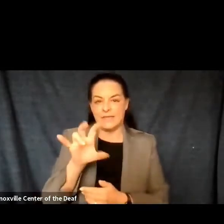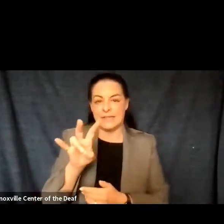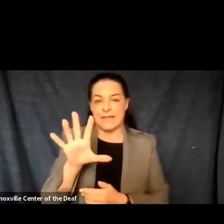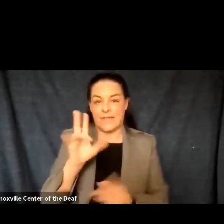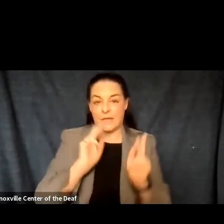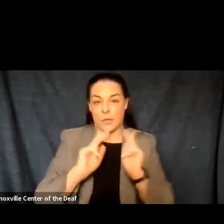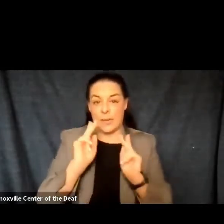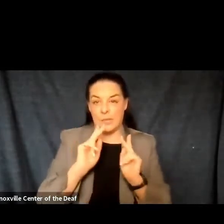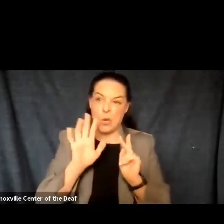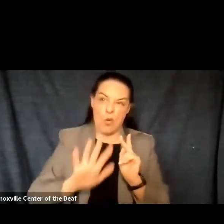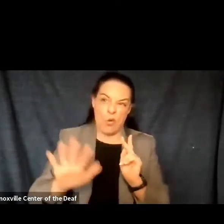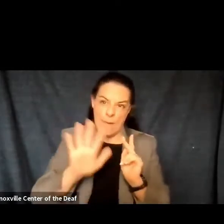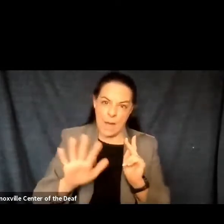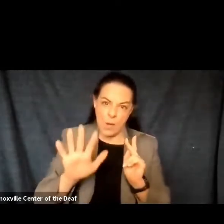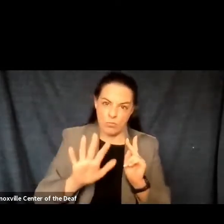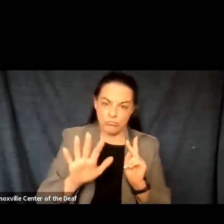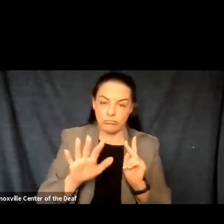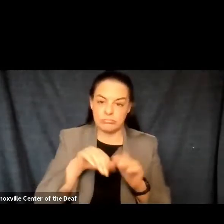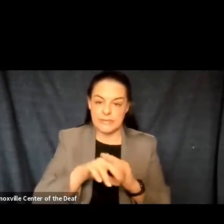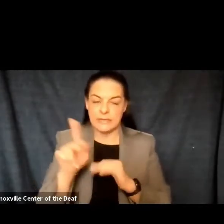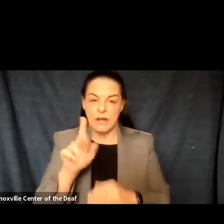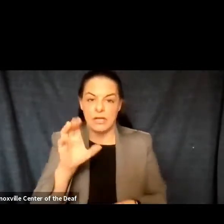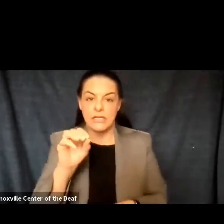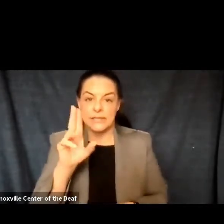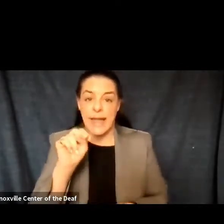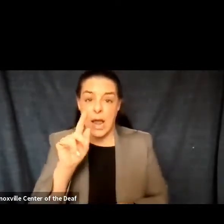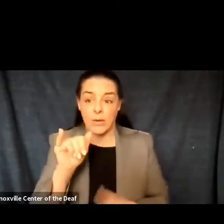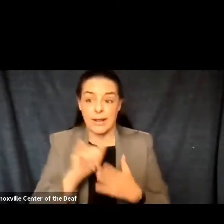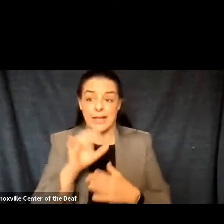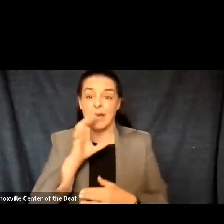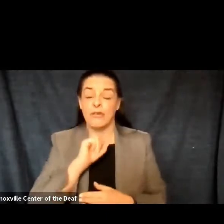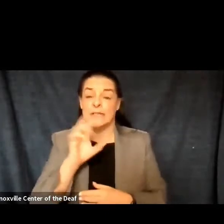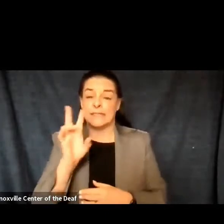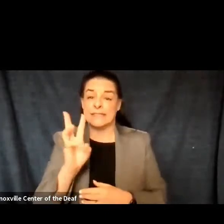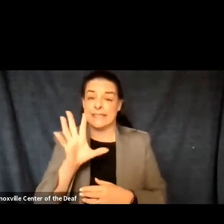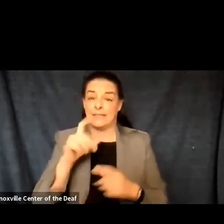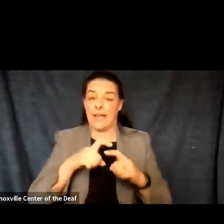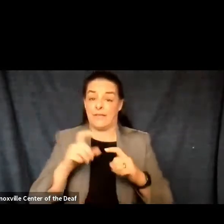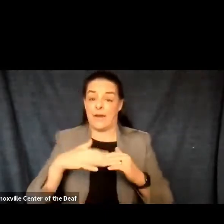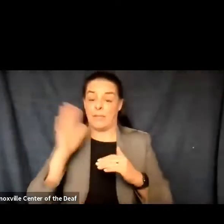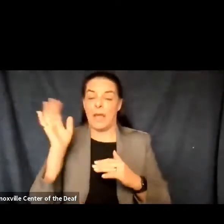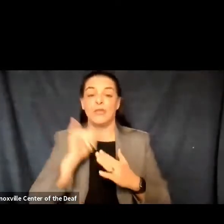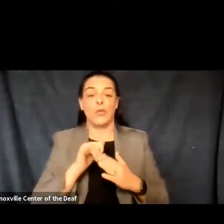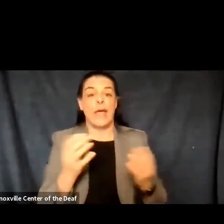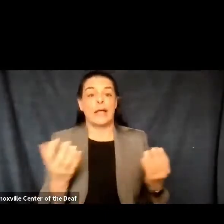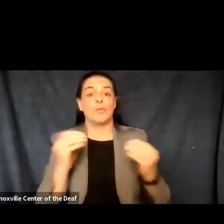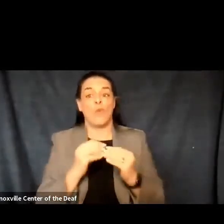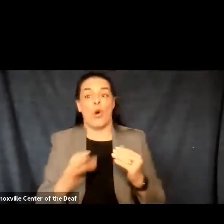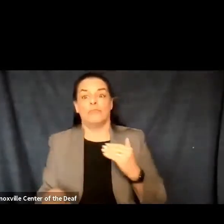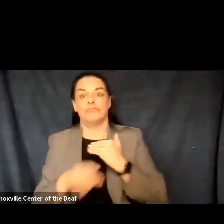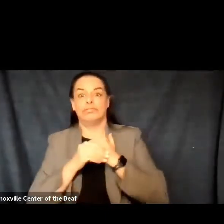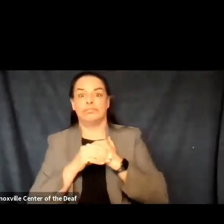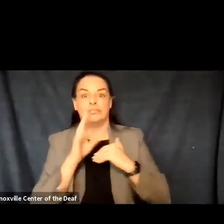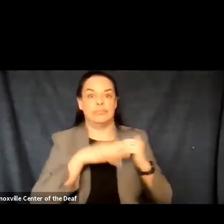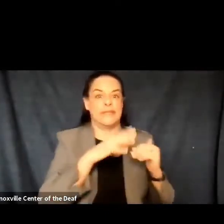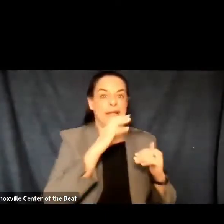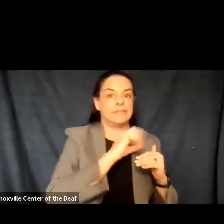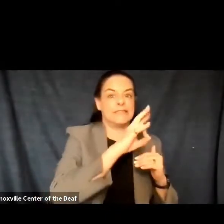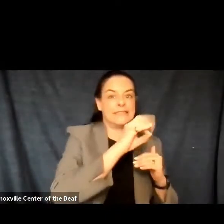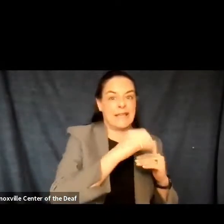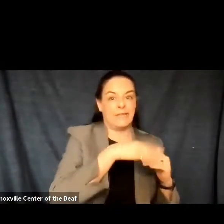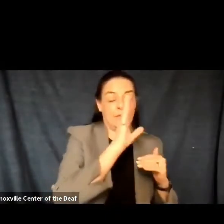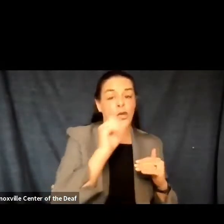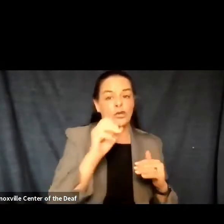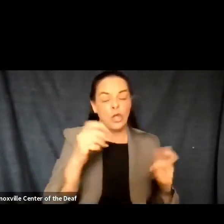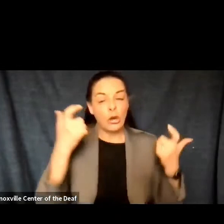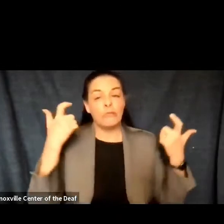75,775 people, give or take, in Knox County. So that is a large jump from the 70 and older crowd that we've talked about before. So there's going to be a large